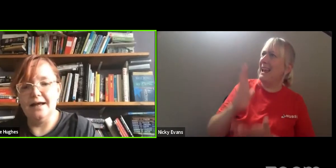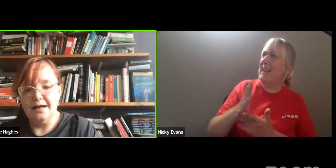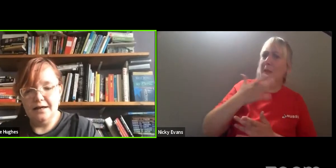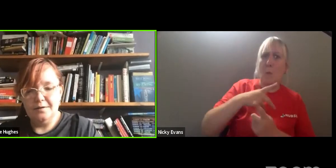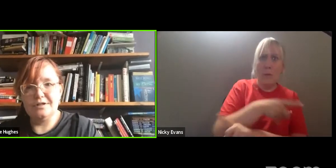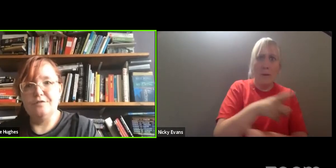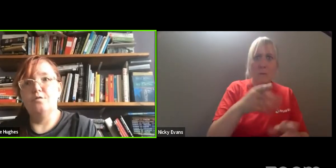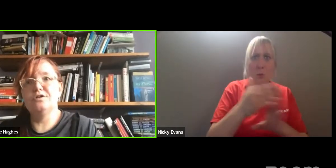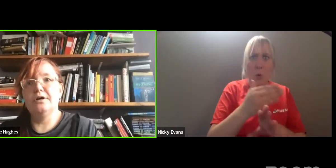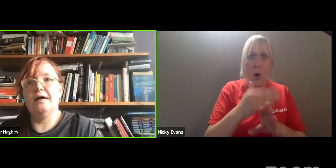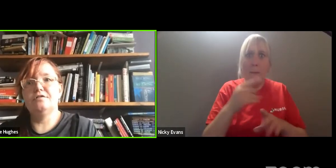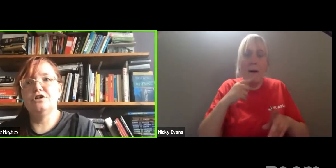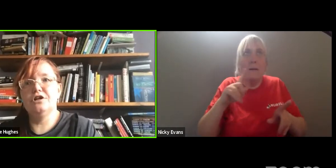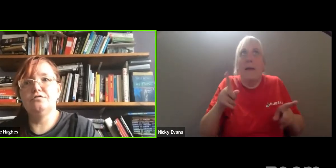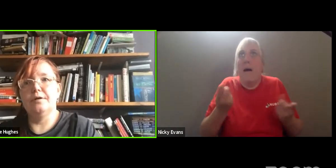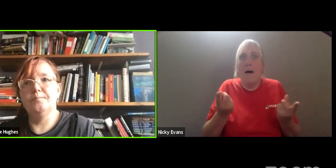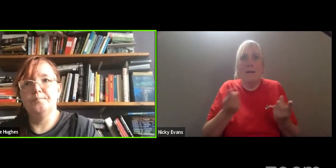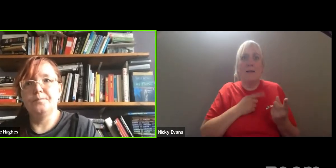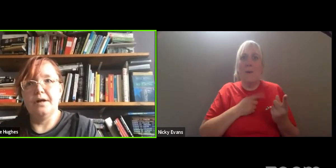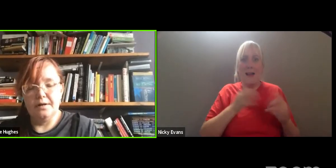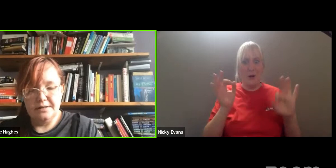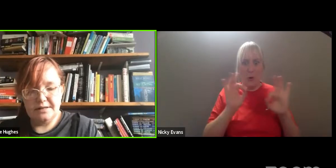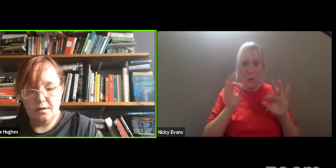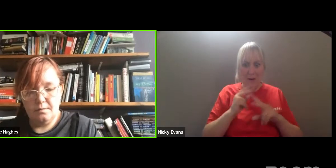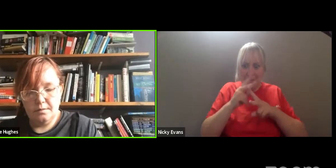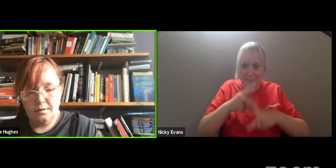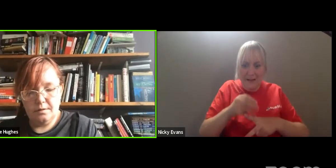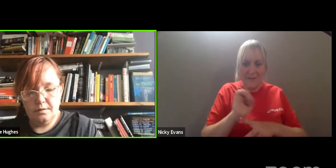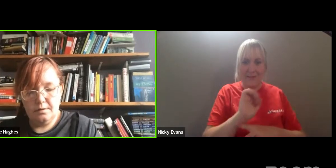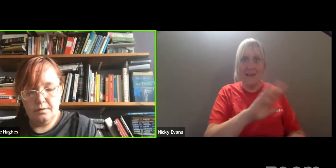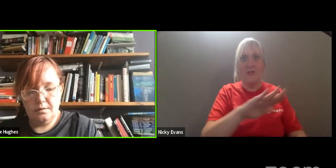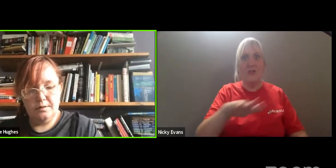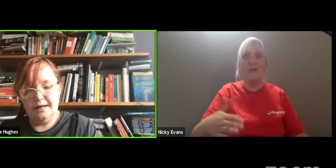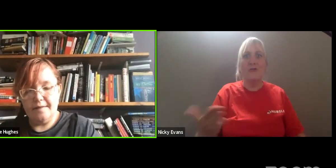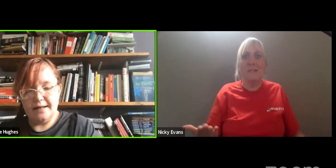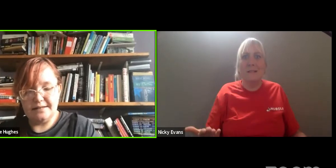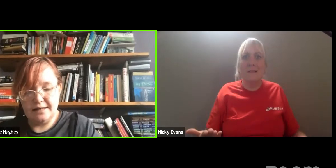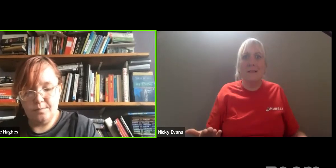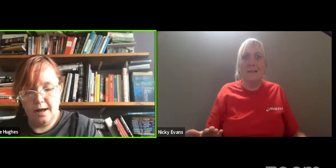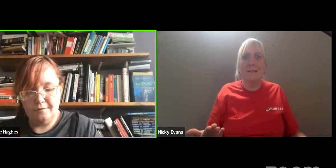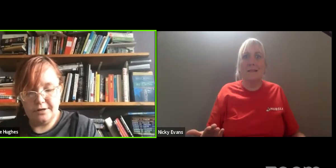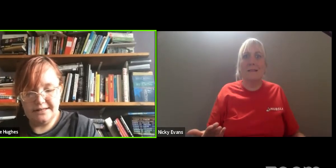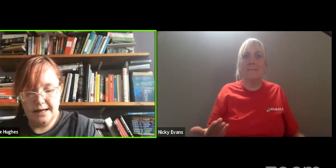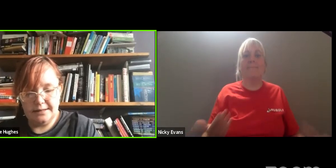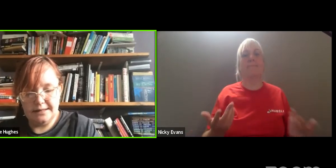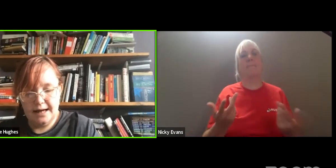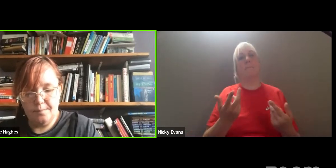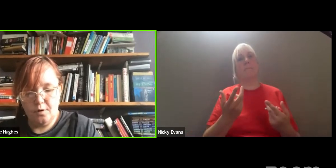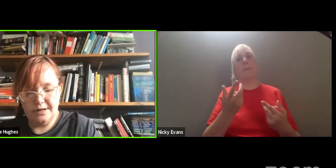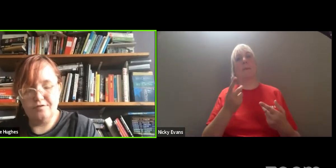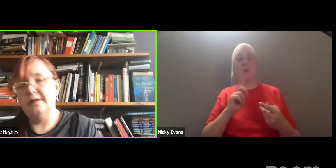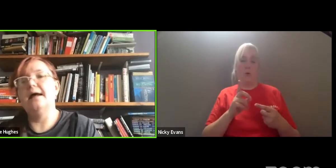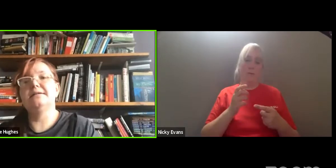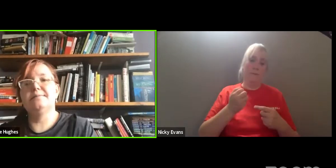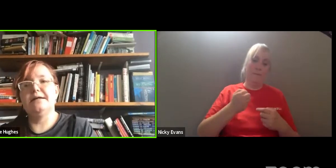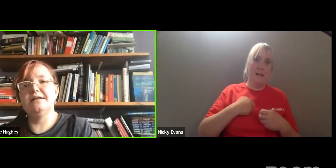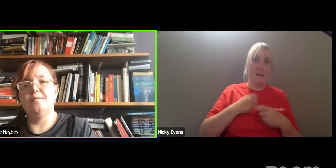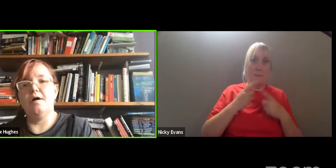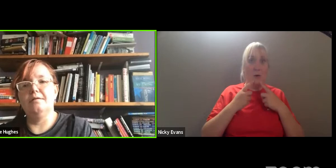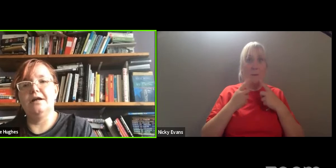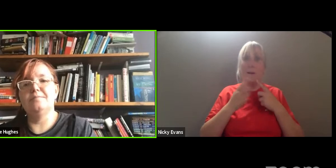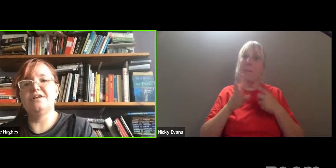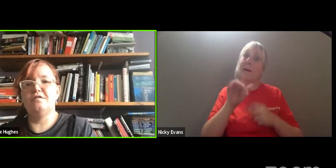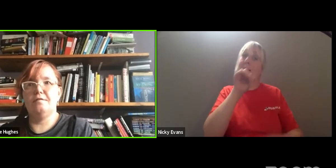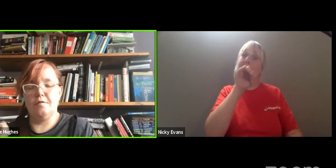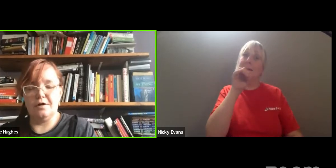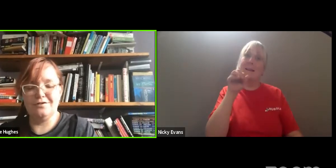can they? Because there's no one to look after the children. So, yeah, that's what I've got to say today. But it's really nice to speak to you